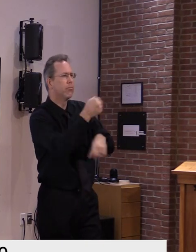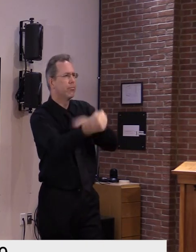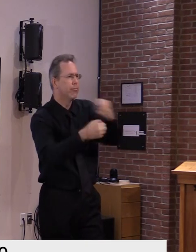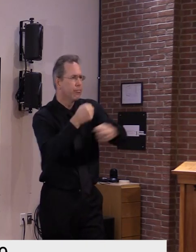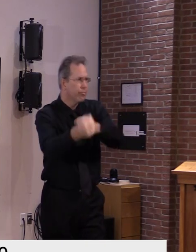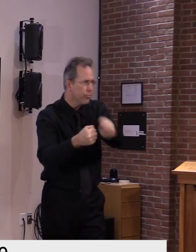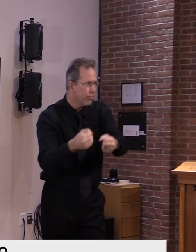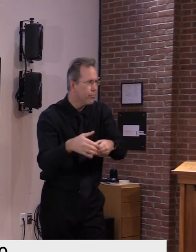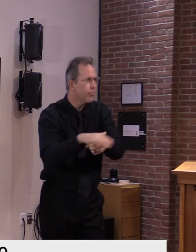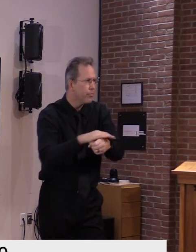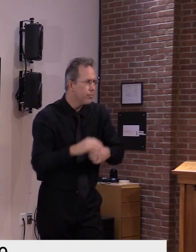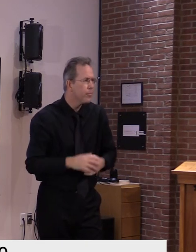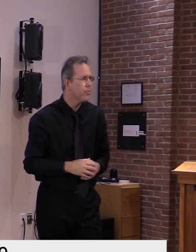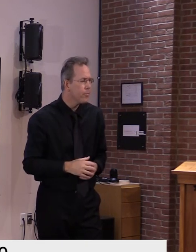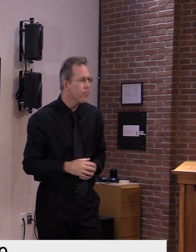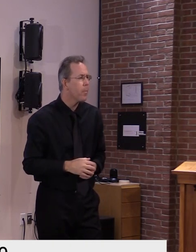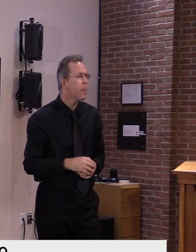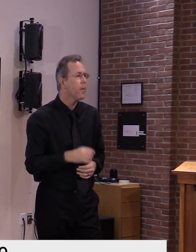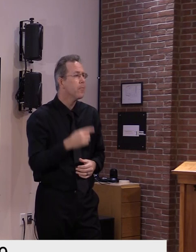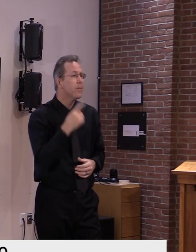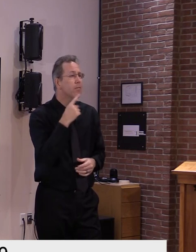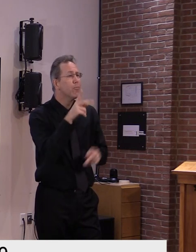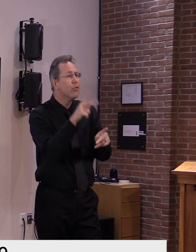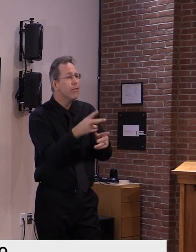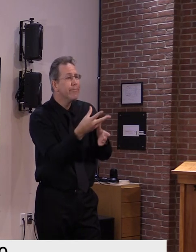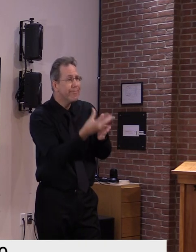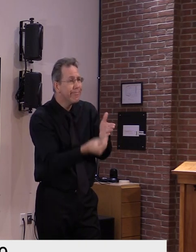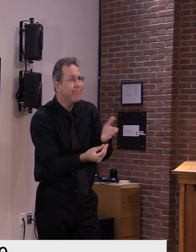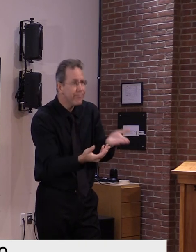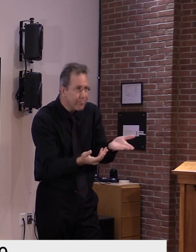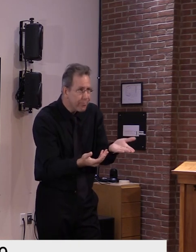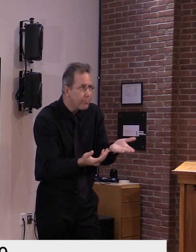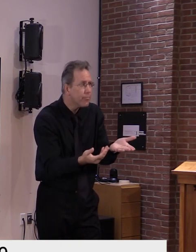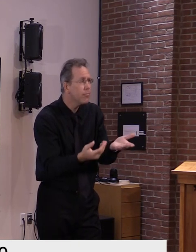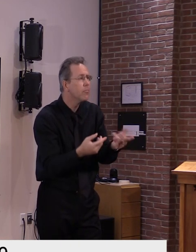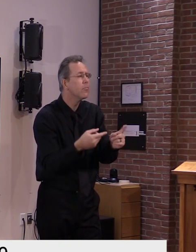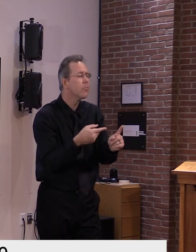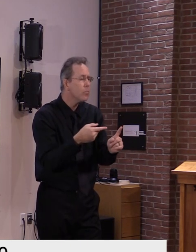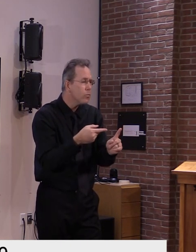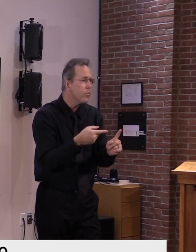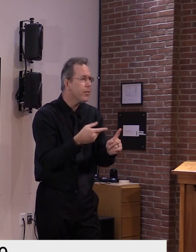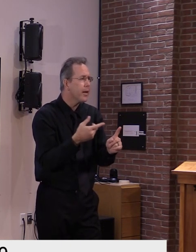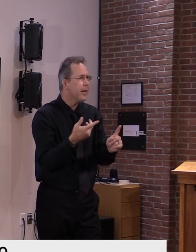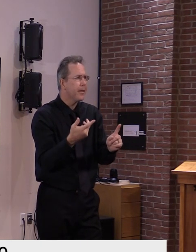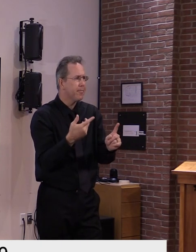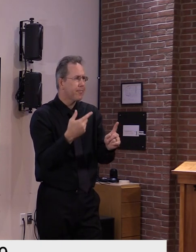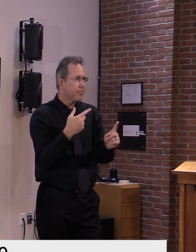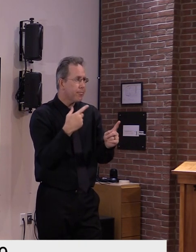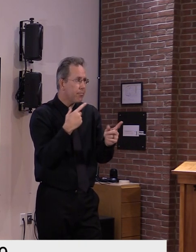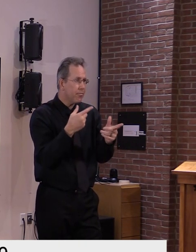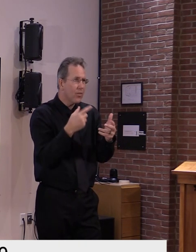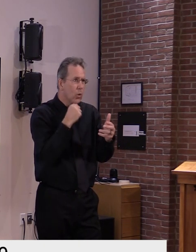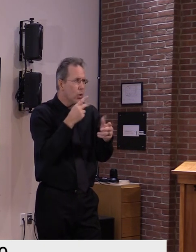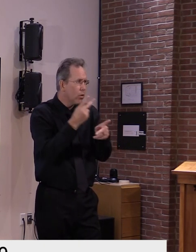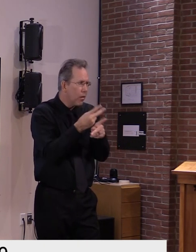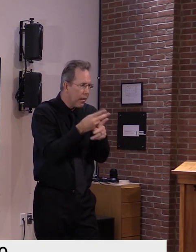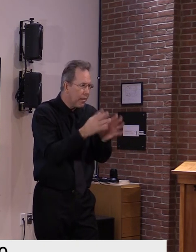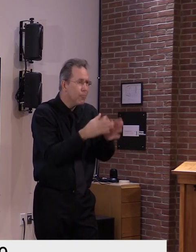facility, that those last hours do take a lot of staffing in their facility.